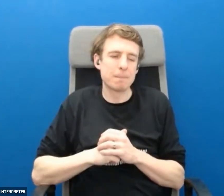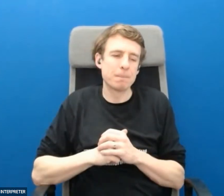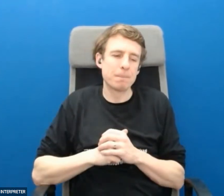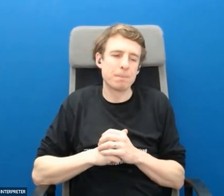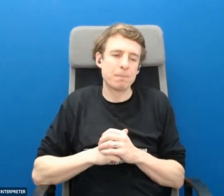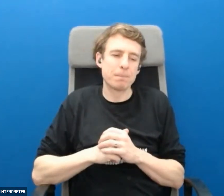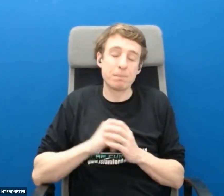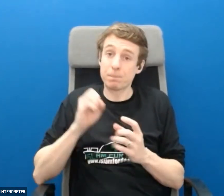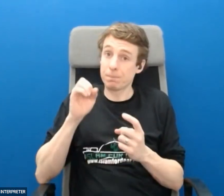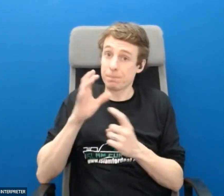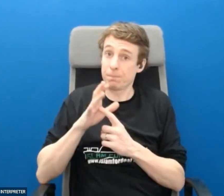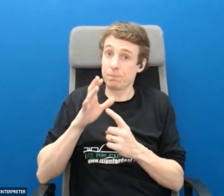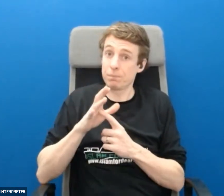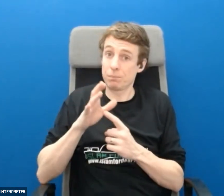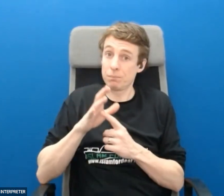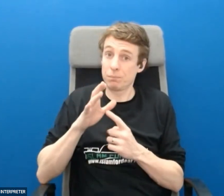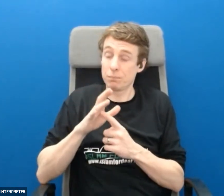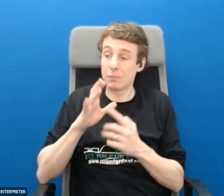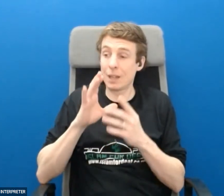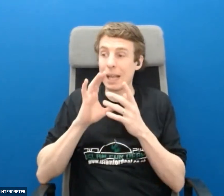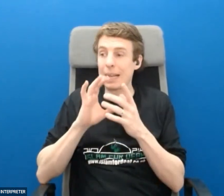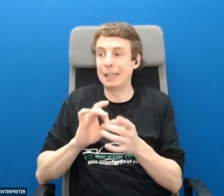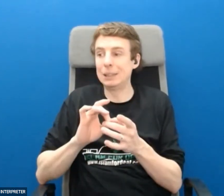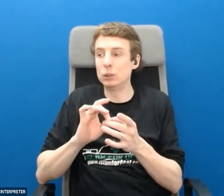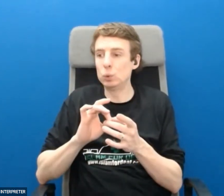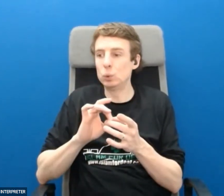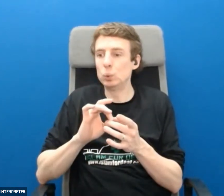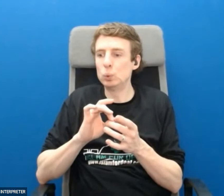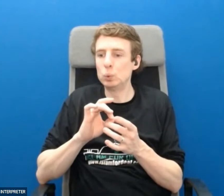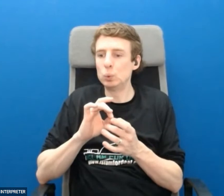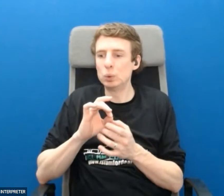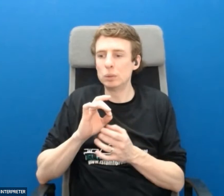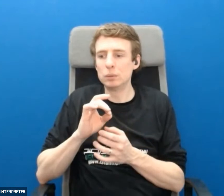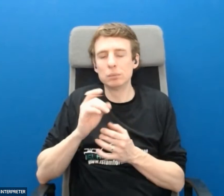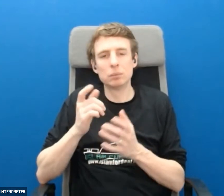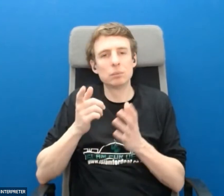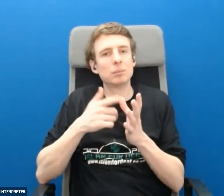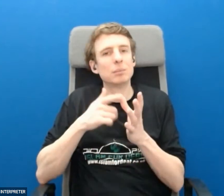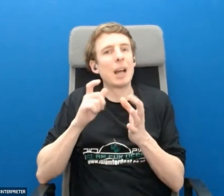or the branch of knowledge, as we would call in Arabic, Aqidah,